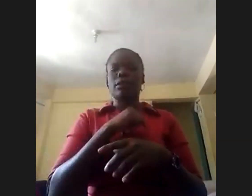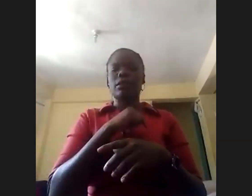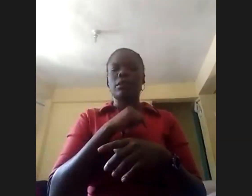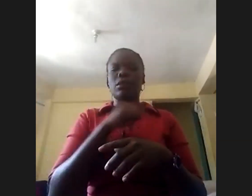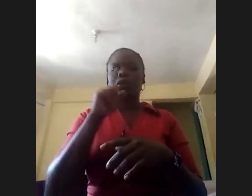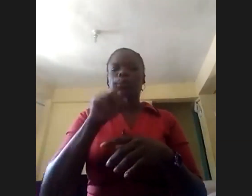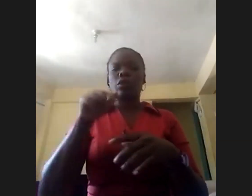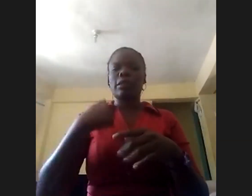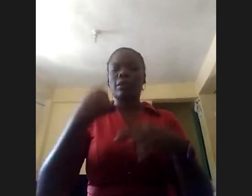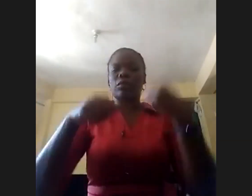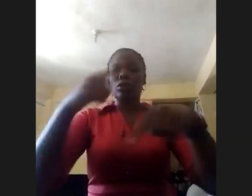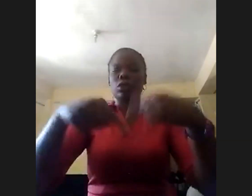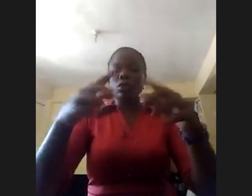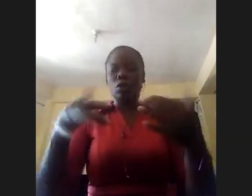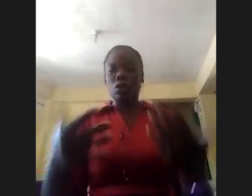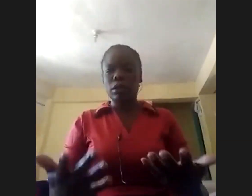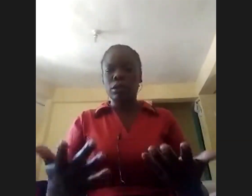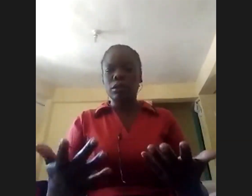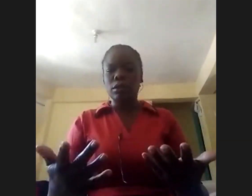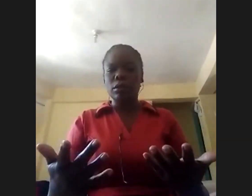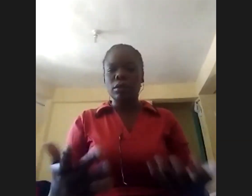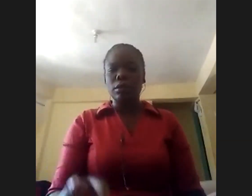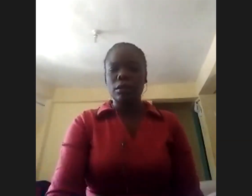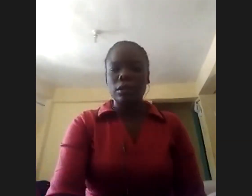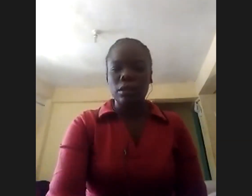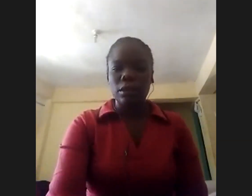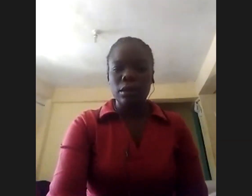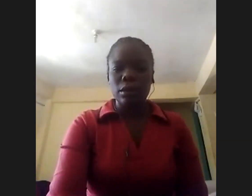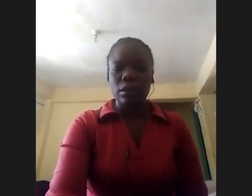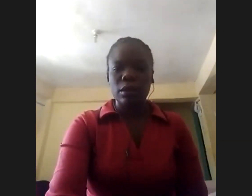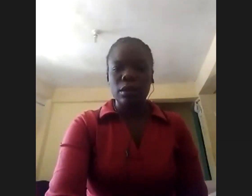proceed or just briefly an introduction? I just wanted to know.